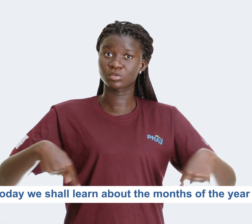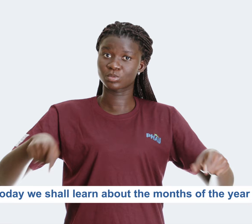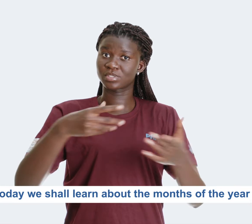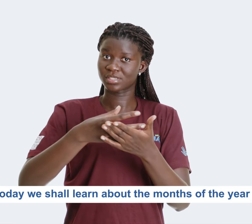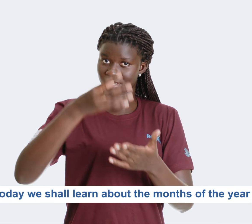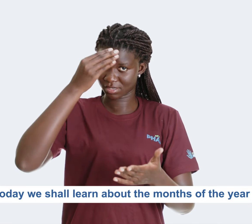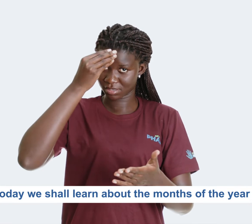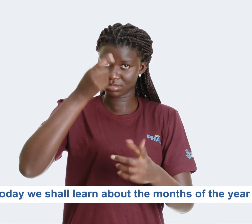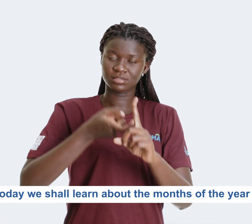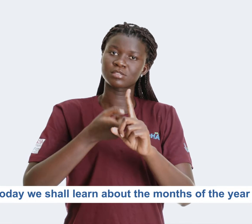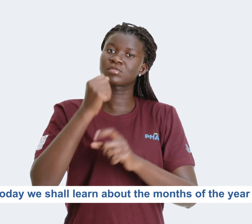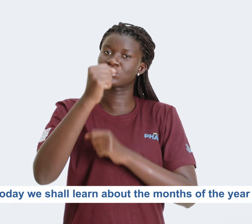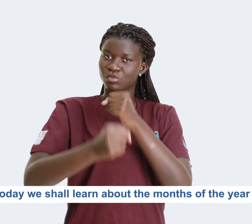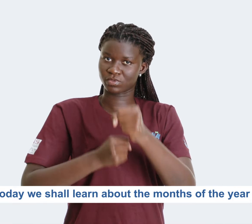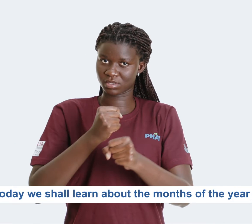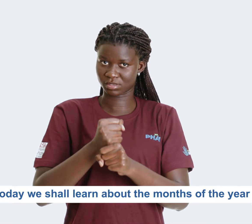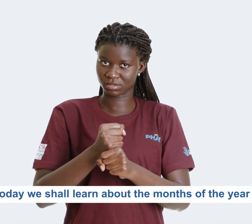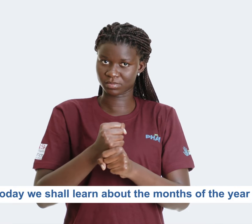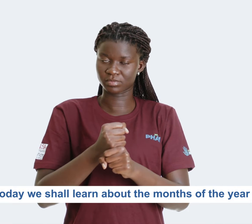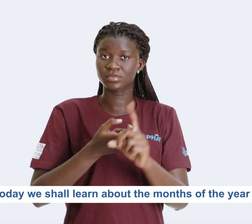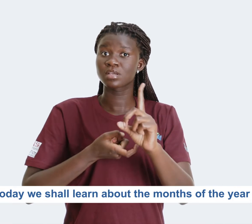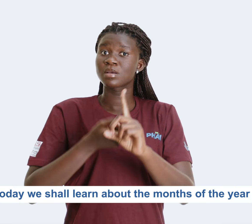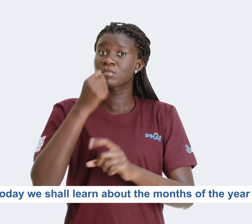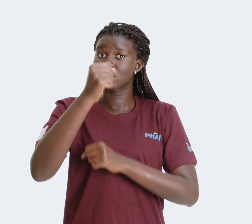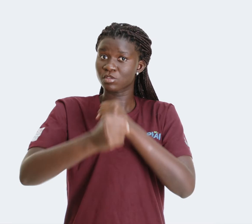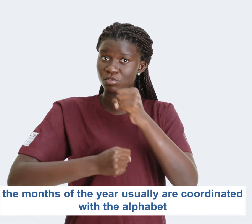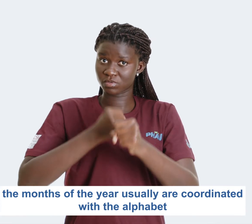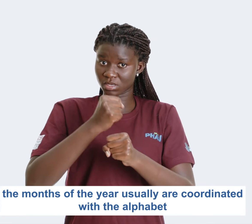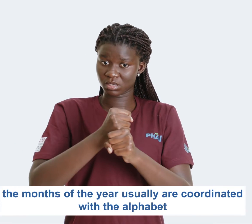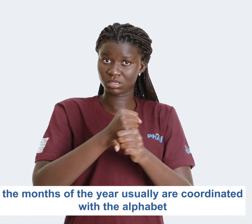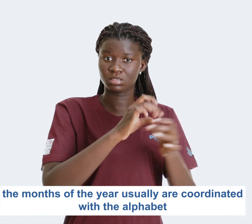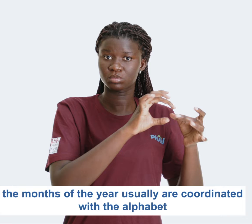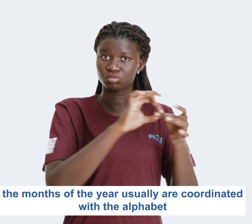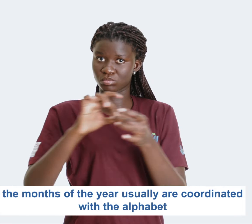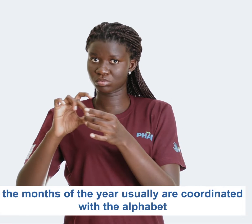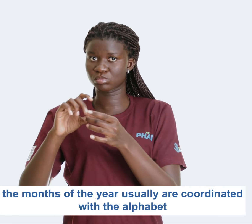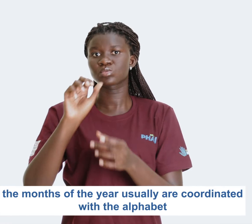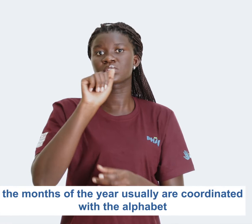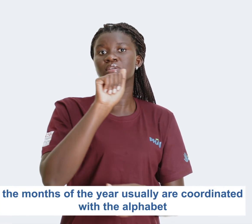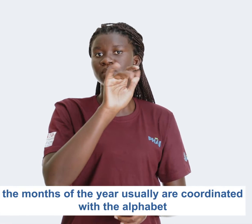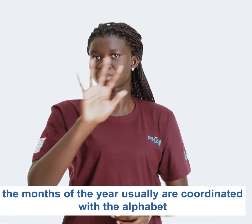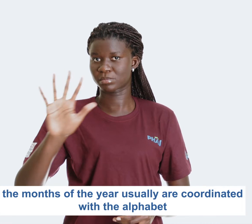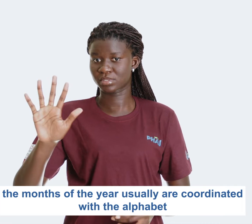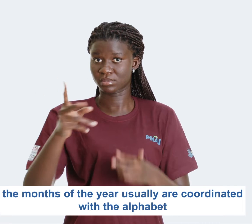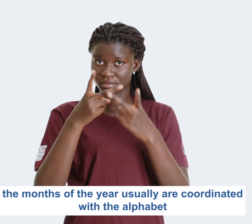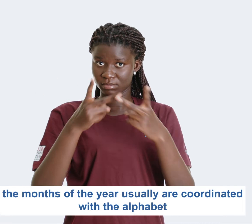Today, we shall learn about the months of the year. The months of the year usually are coordinated with the alphabet.